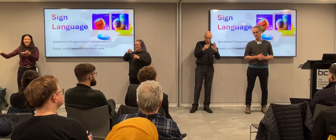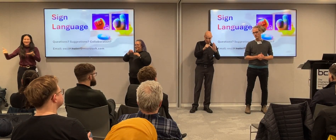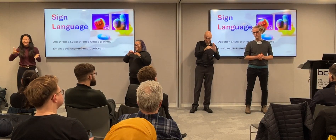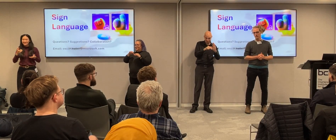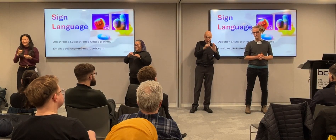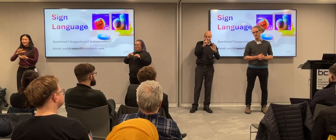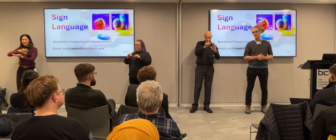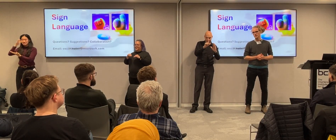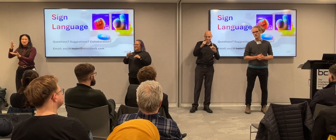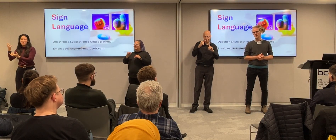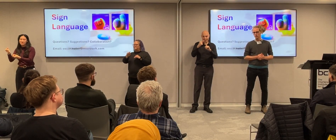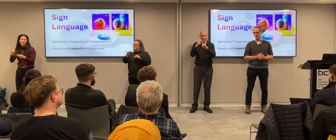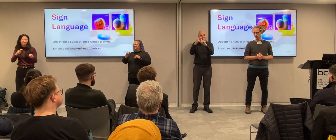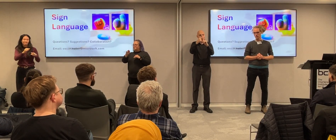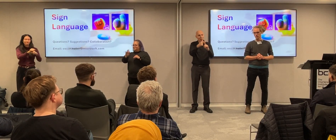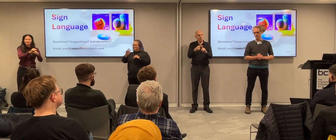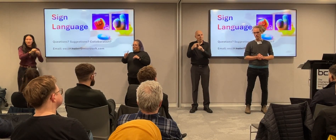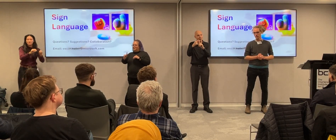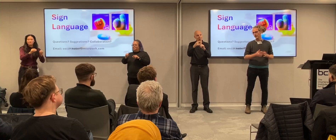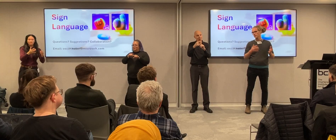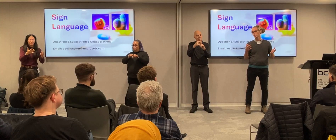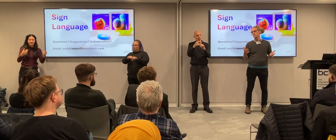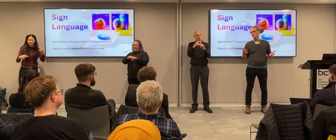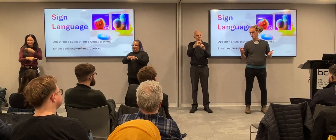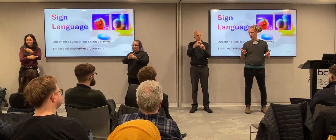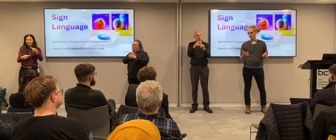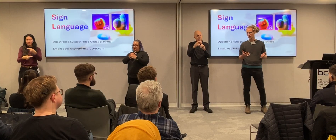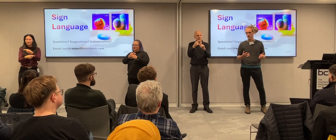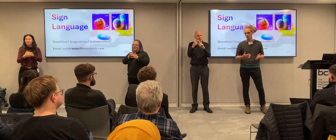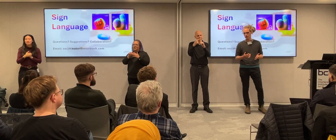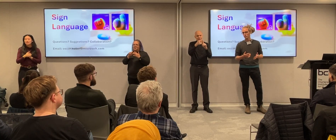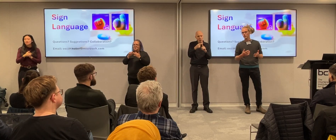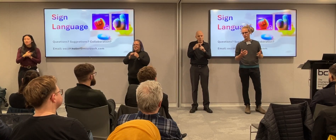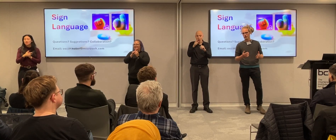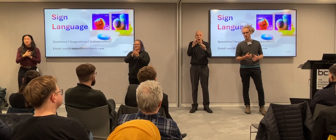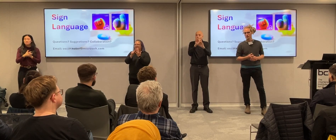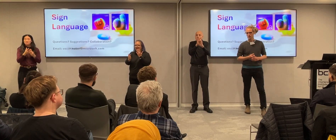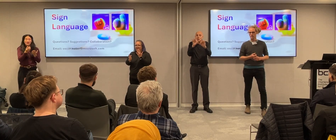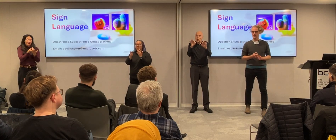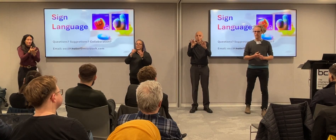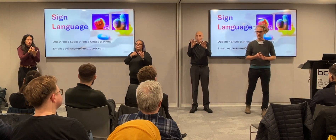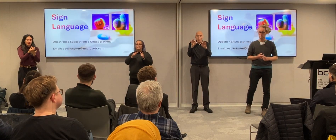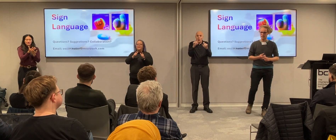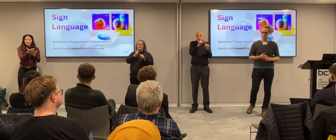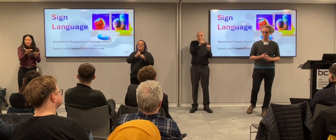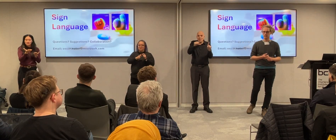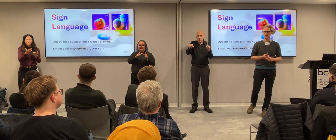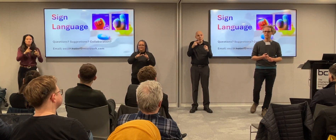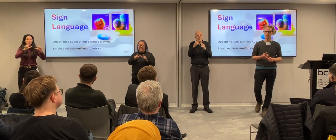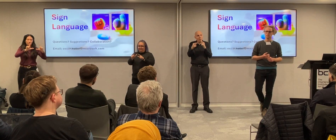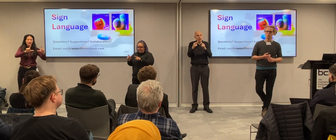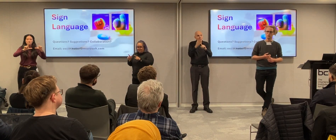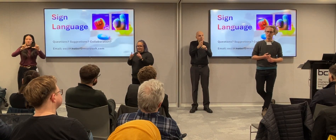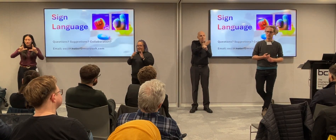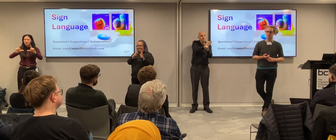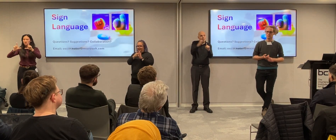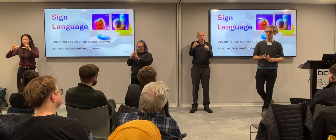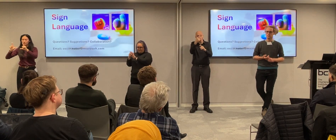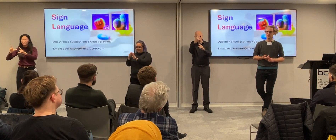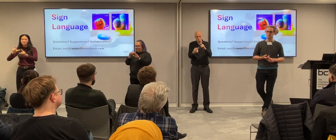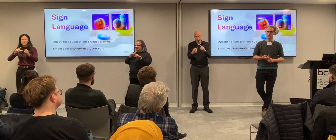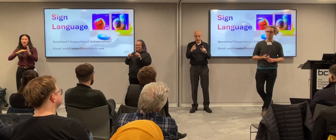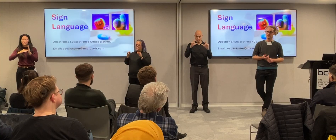these landmark trackers in a sequential, or they have no sequential information. They are per frame classifiers, and so